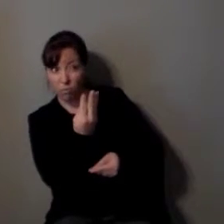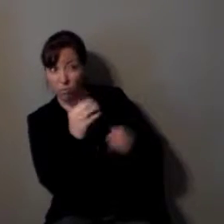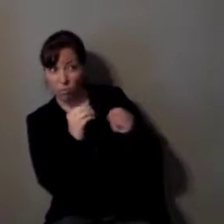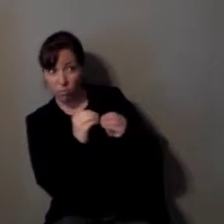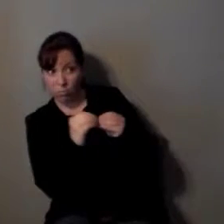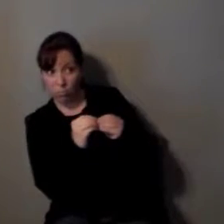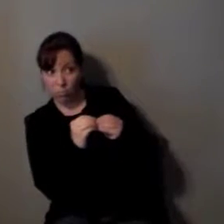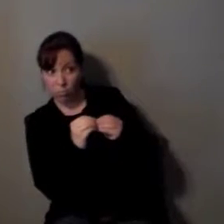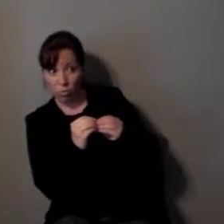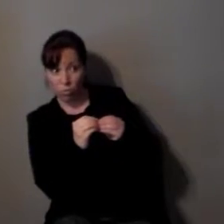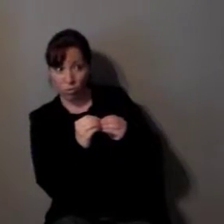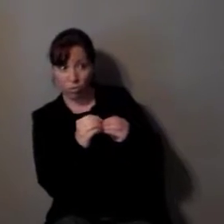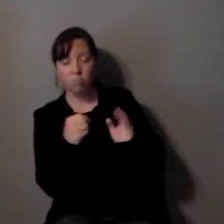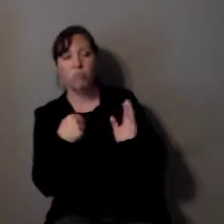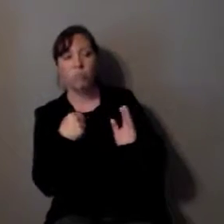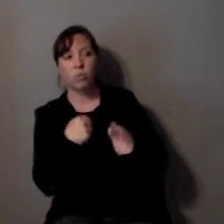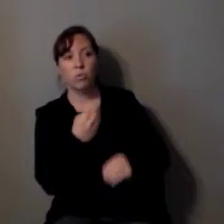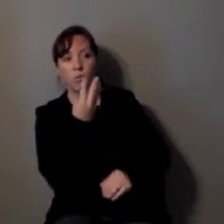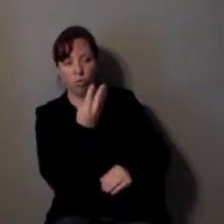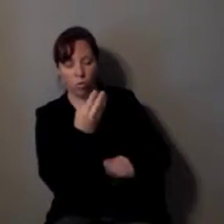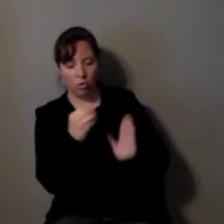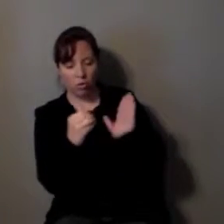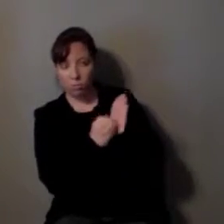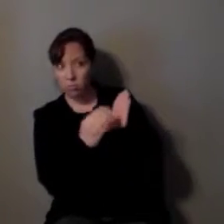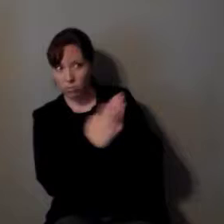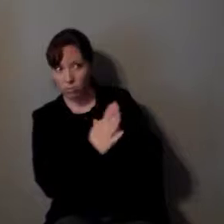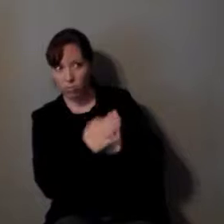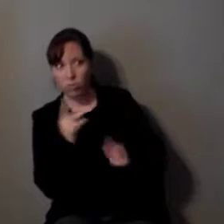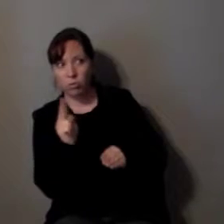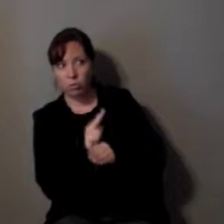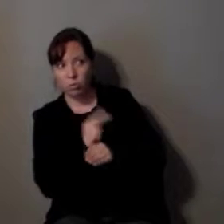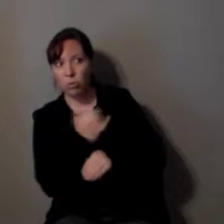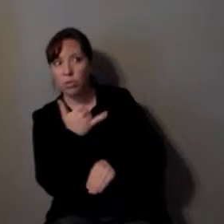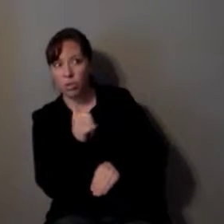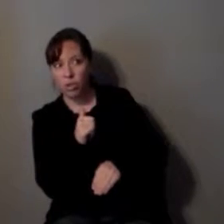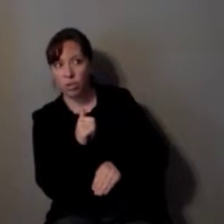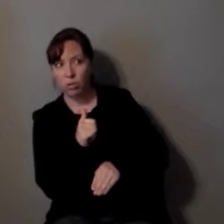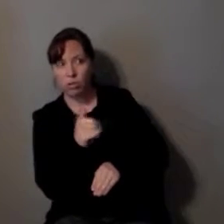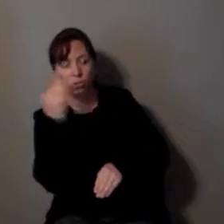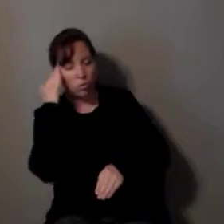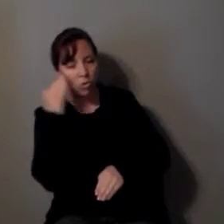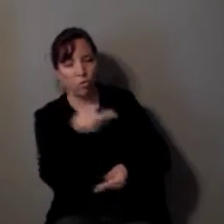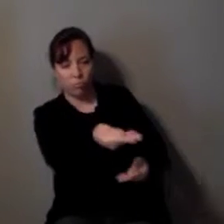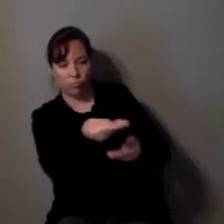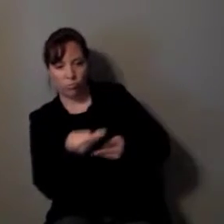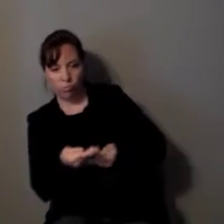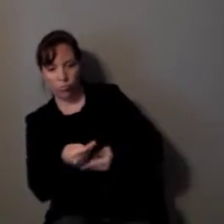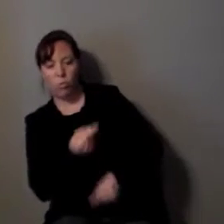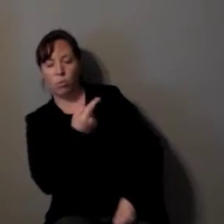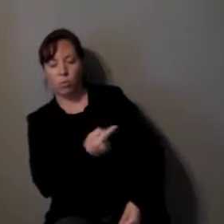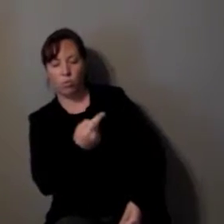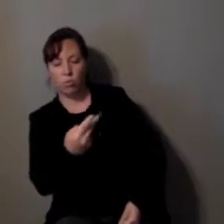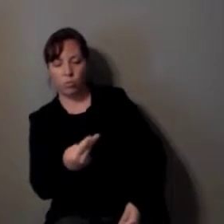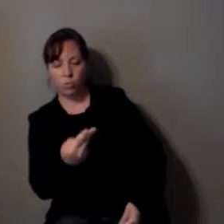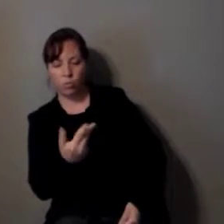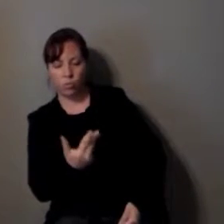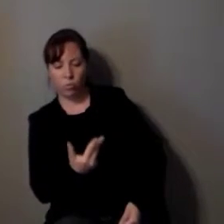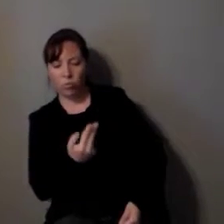the ones you're giving me. 1, 2, 3, 4. So how many